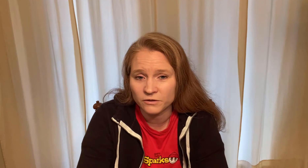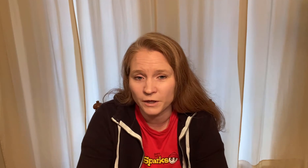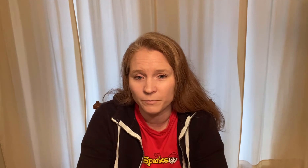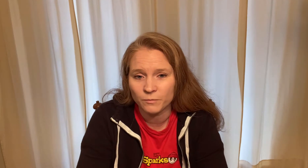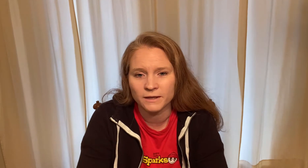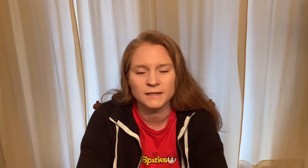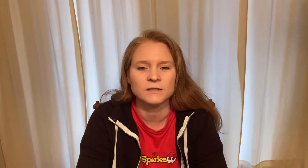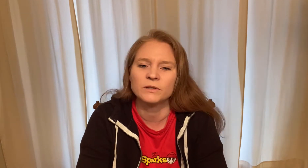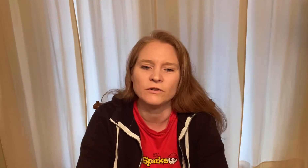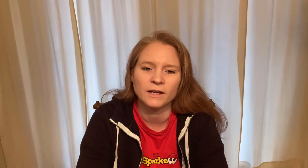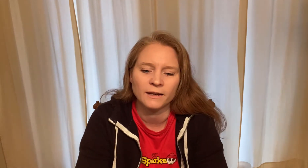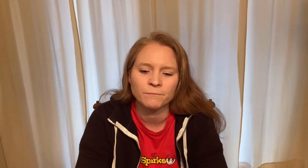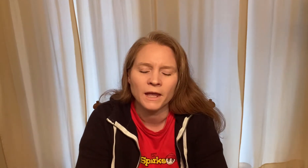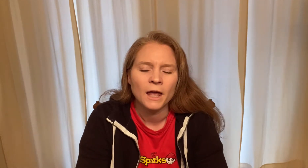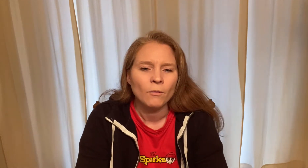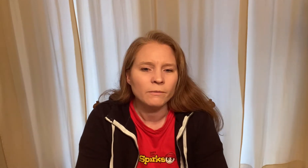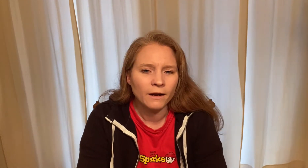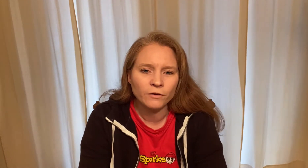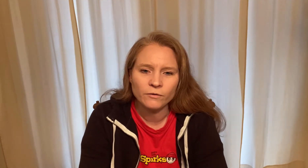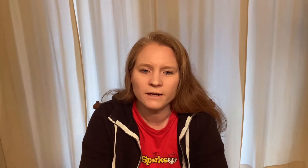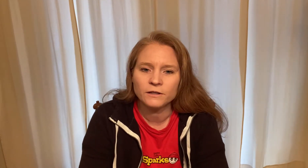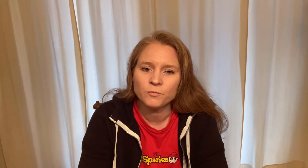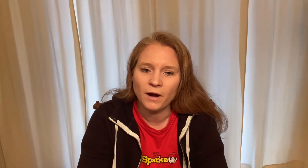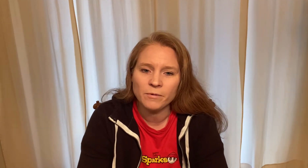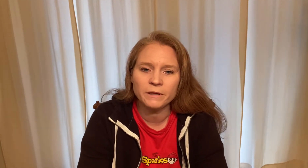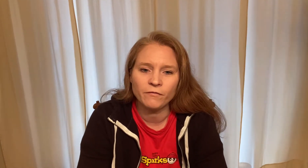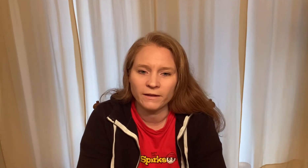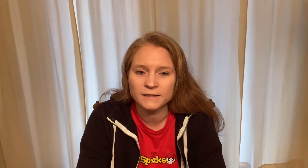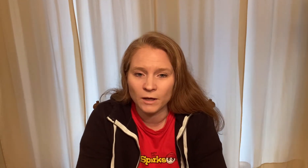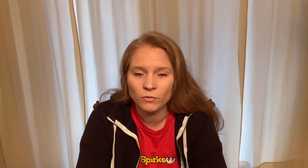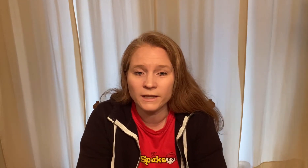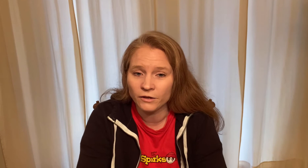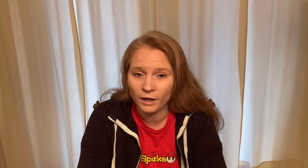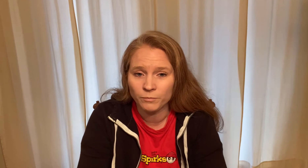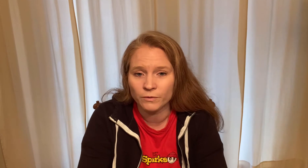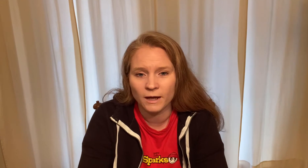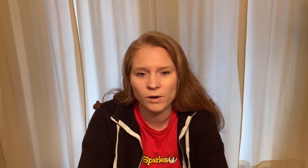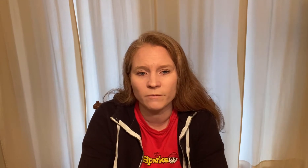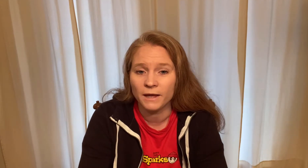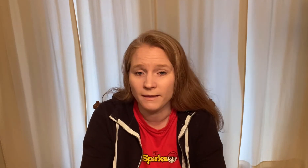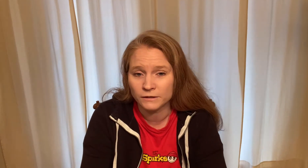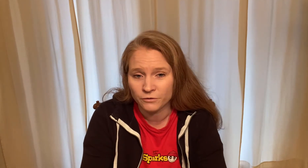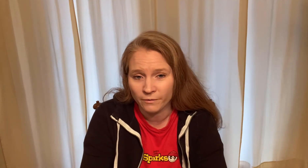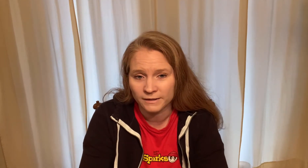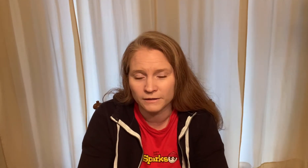help you because that's what you needed. Well, whatever you needed, you probably found someone that could help you with that problem, and that's who you asked, of